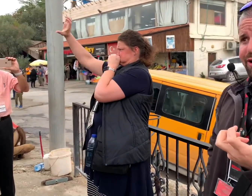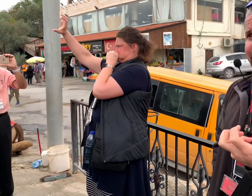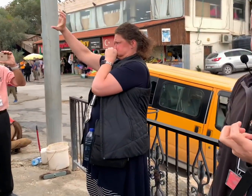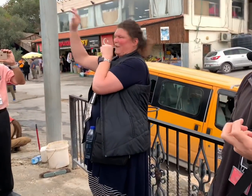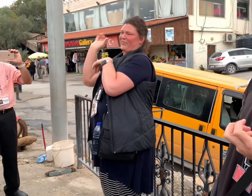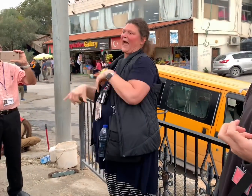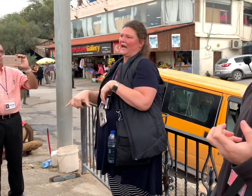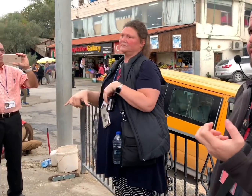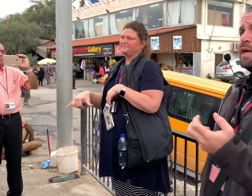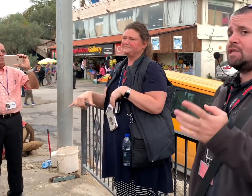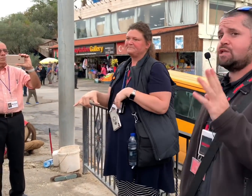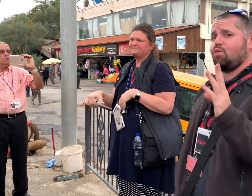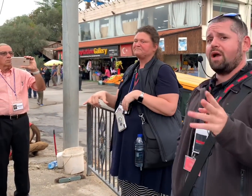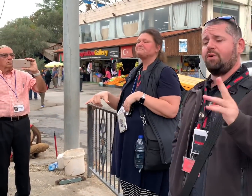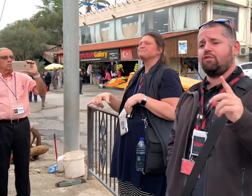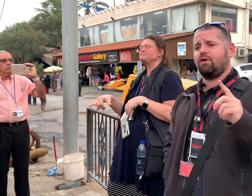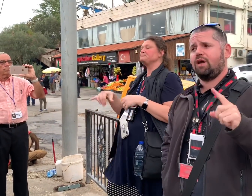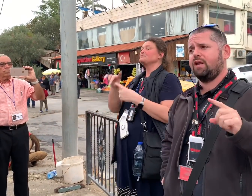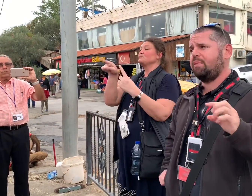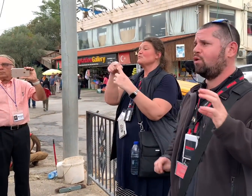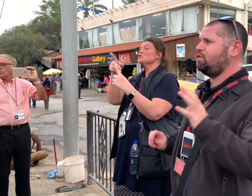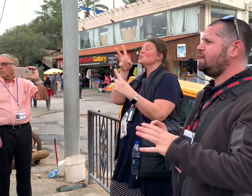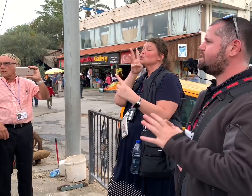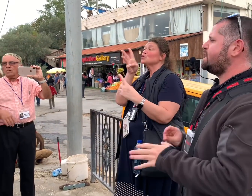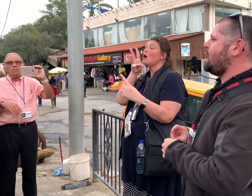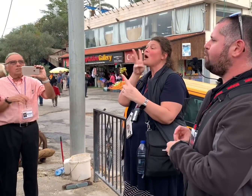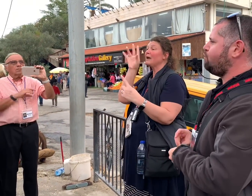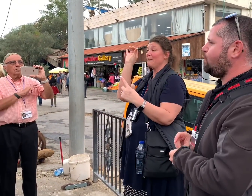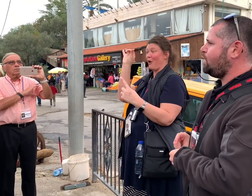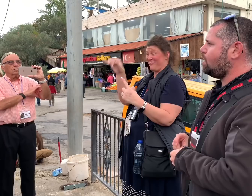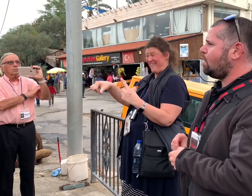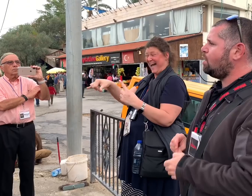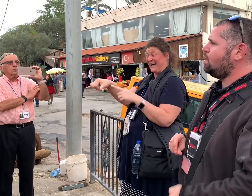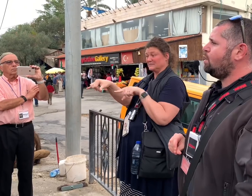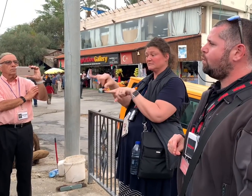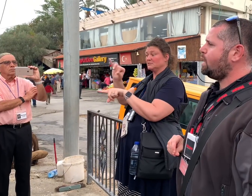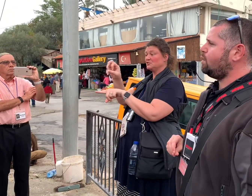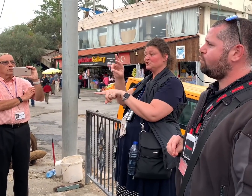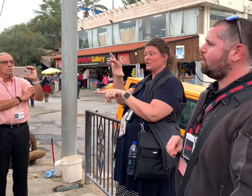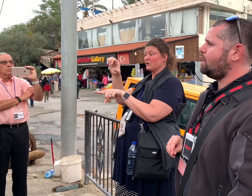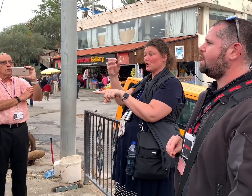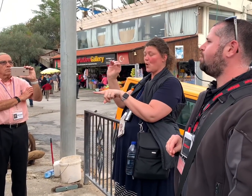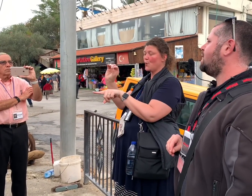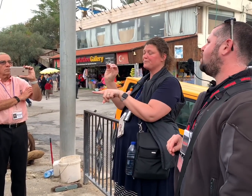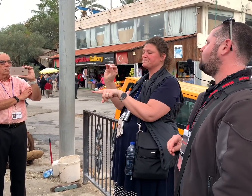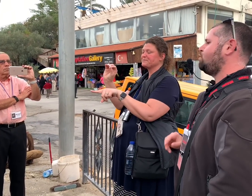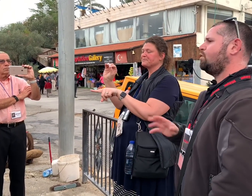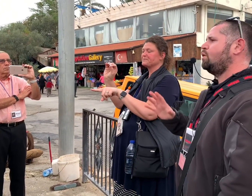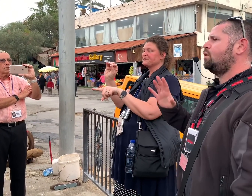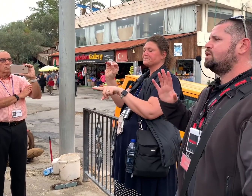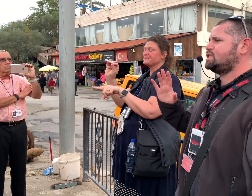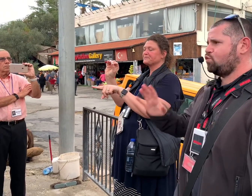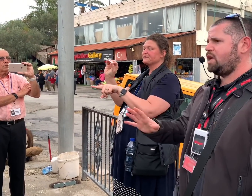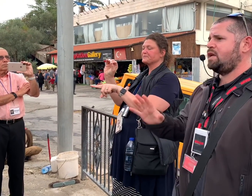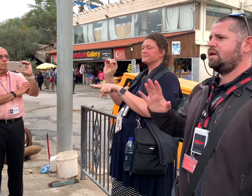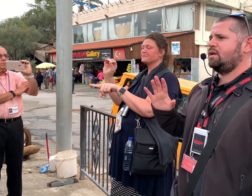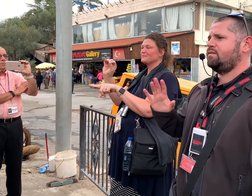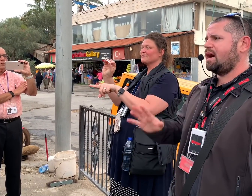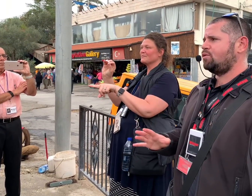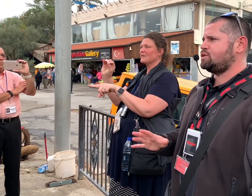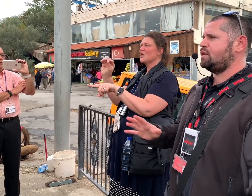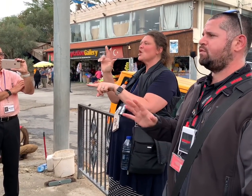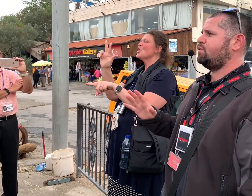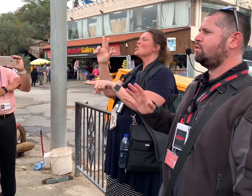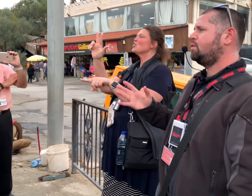horn, okay? So when we're talking about this time of Jericho, we are talking about